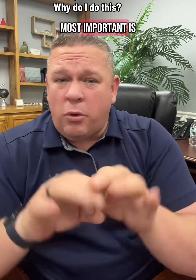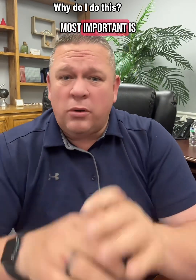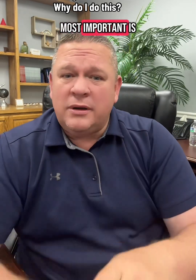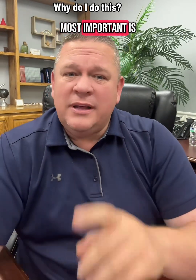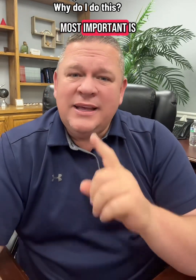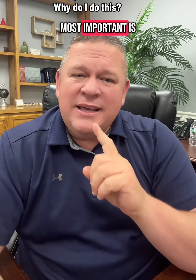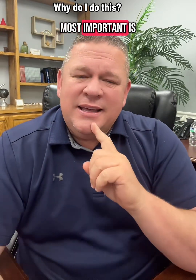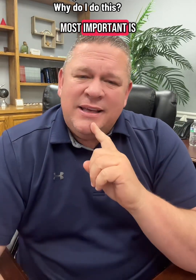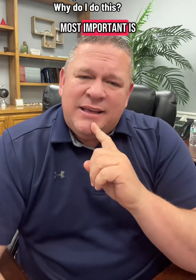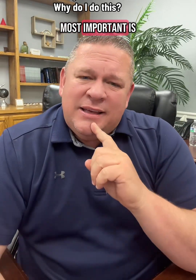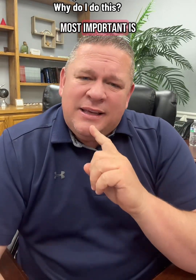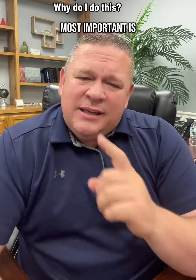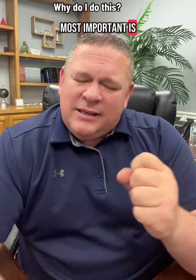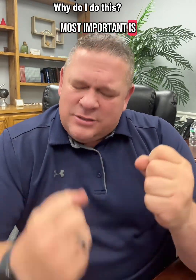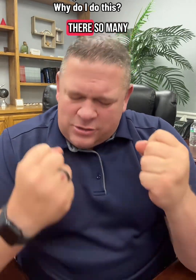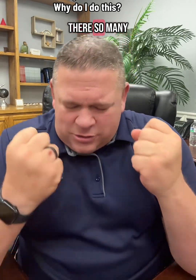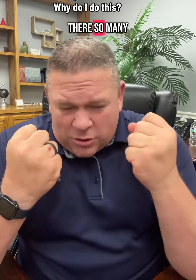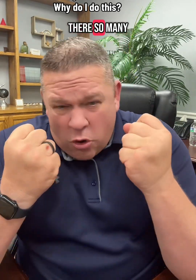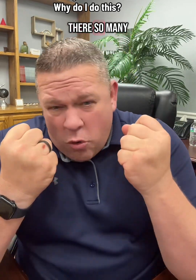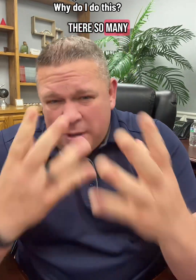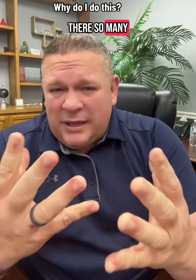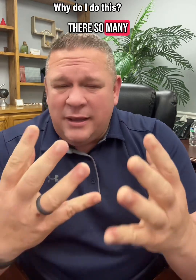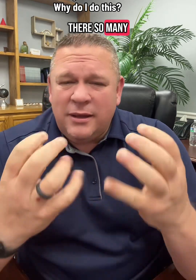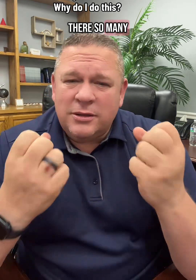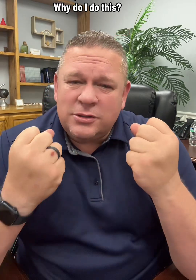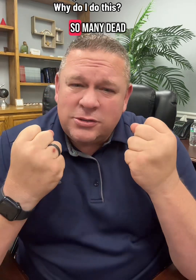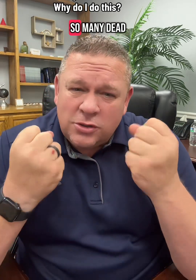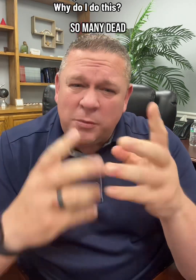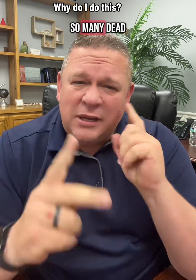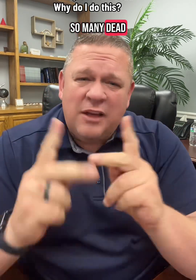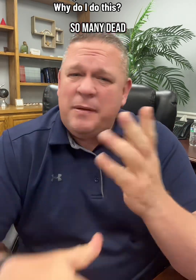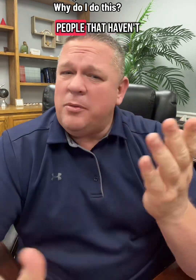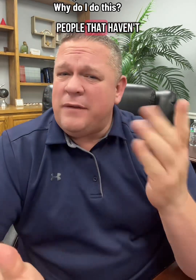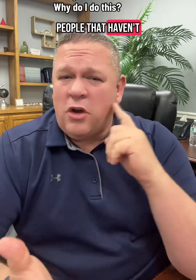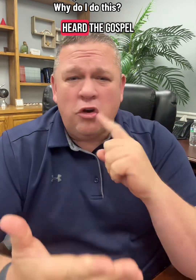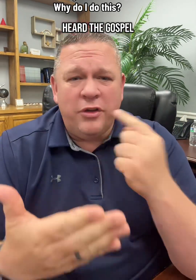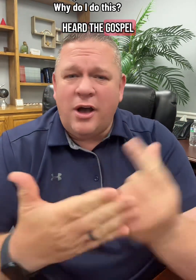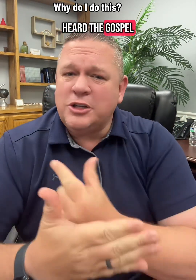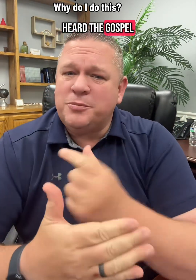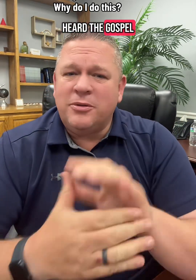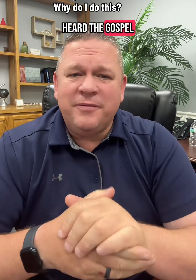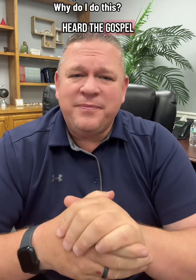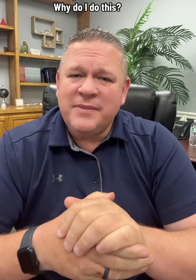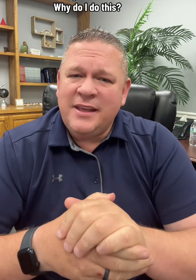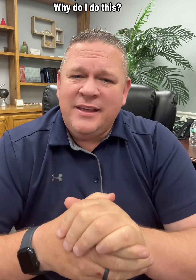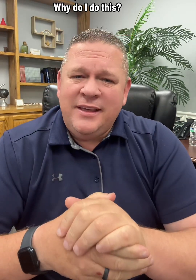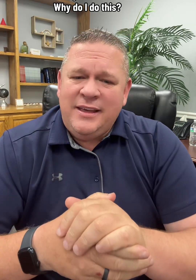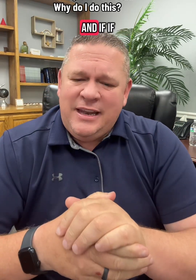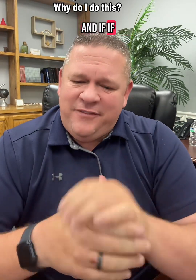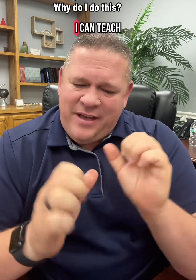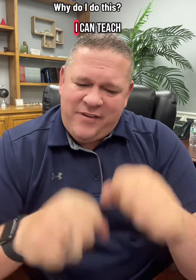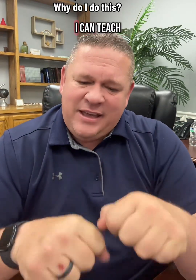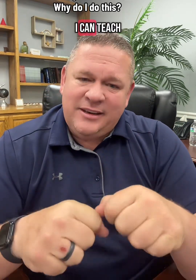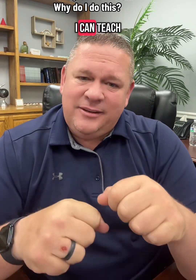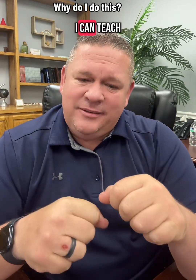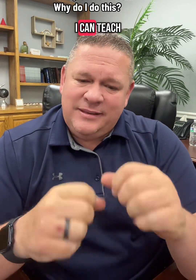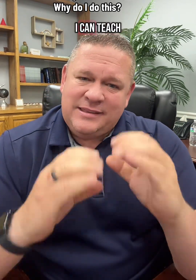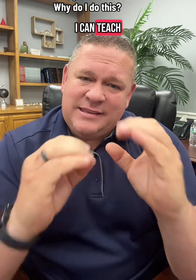important, is there's so many deaf people that have not heard the gospel. And if I can teach